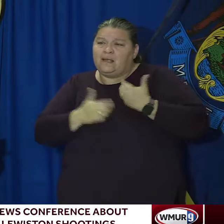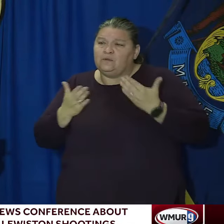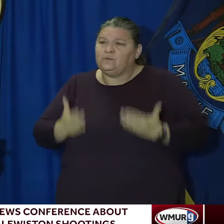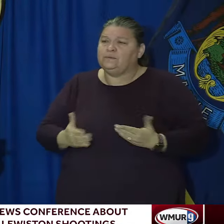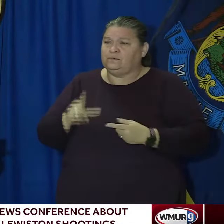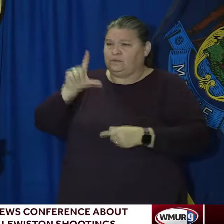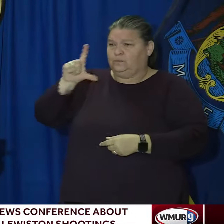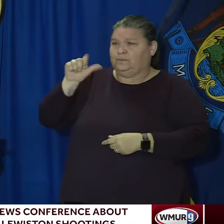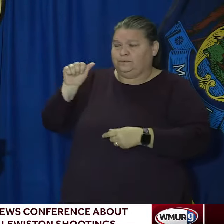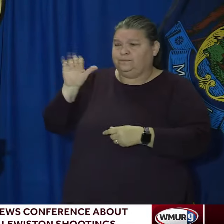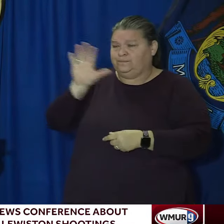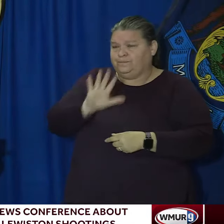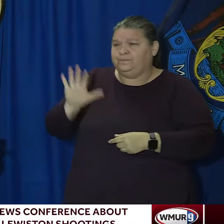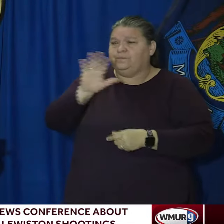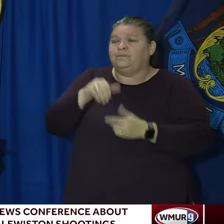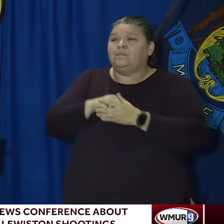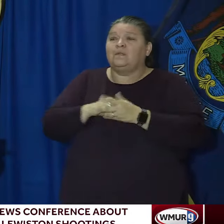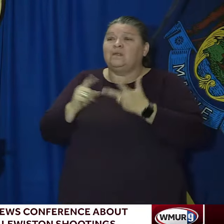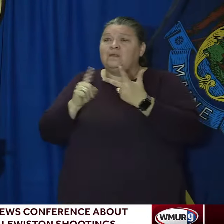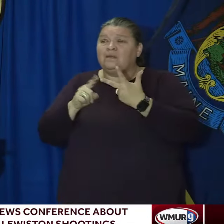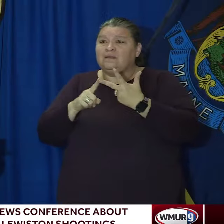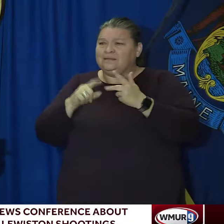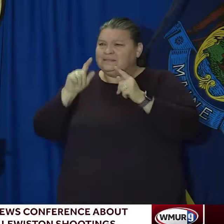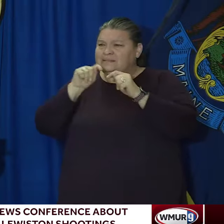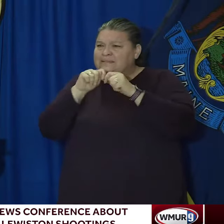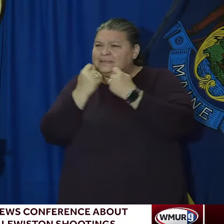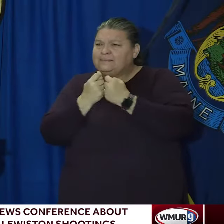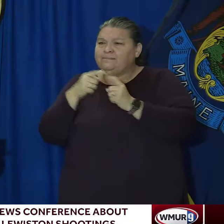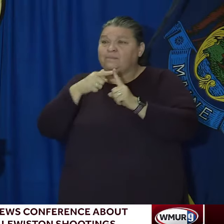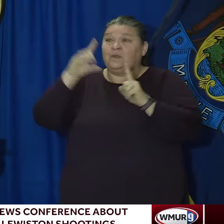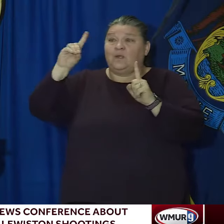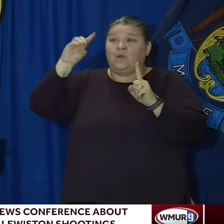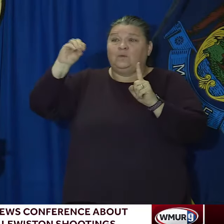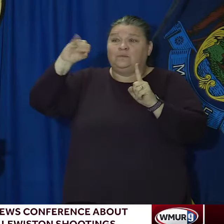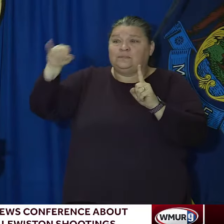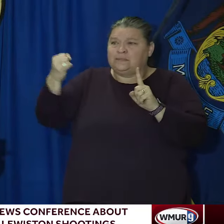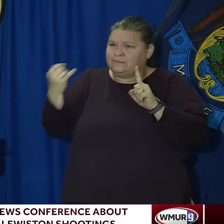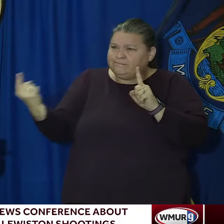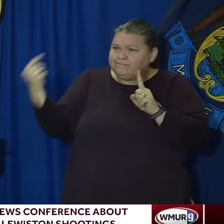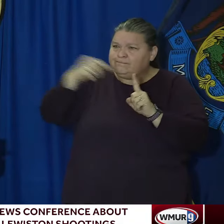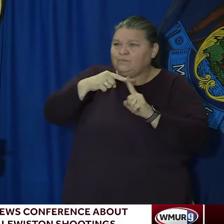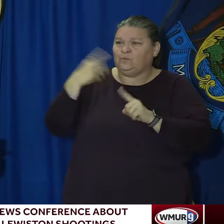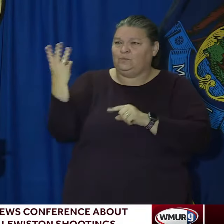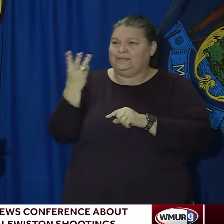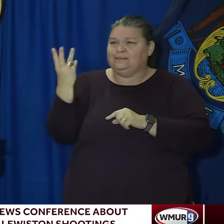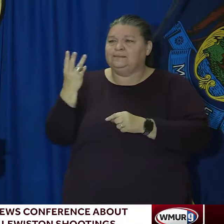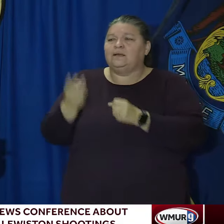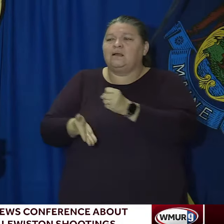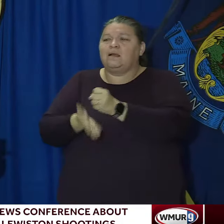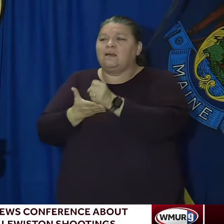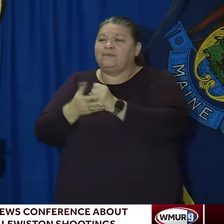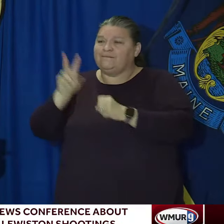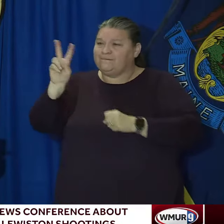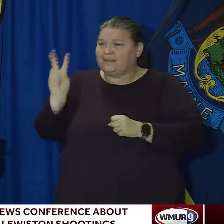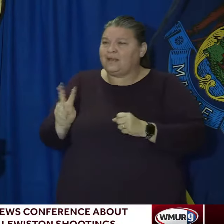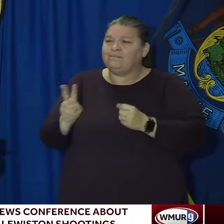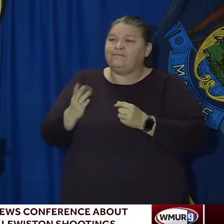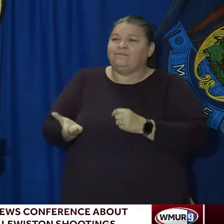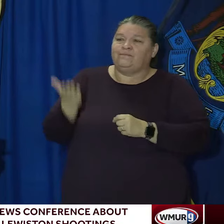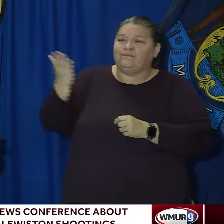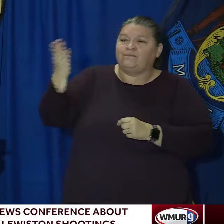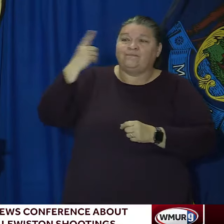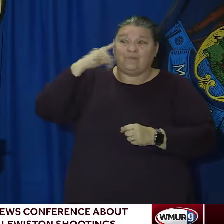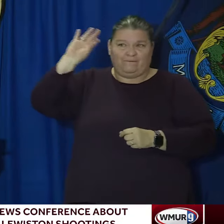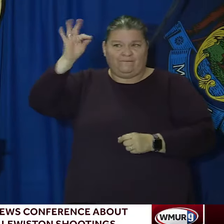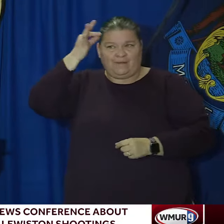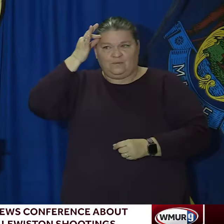Department of Justice who will be in Maine Wednesday to help victims file for federal compensation. And